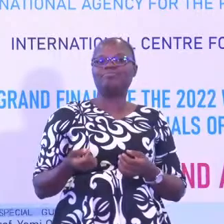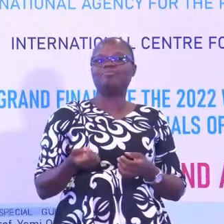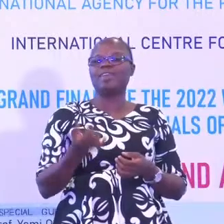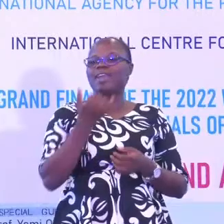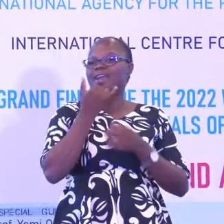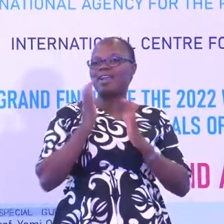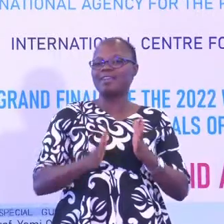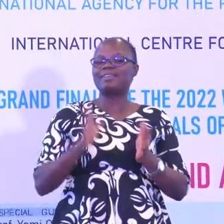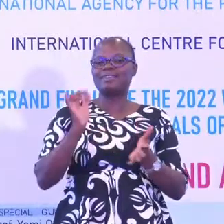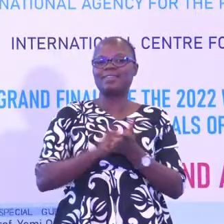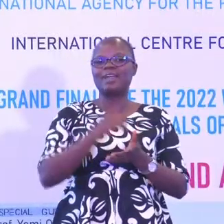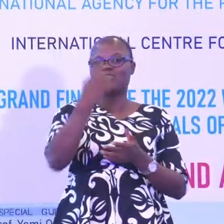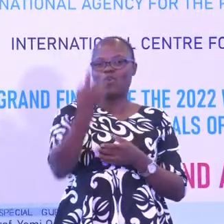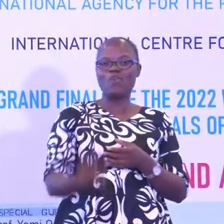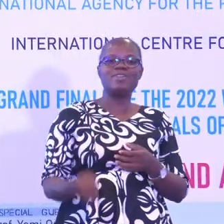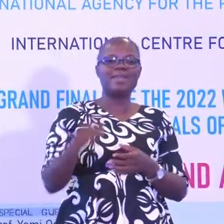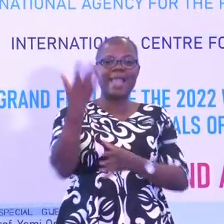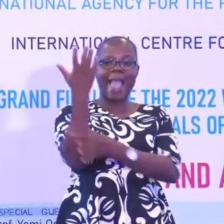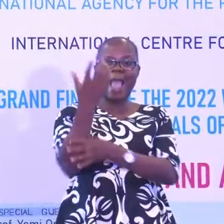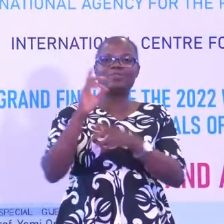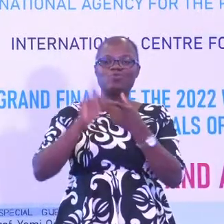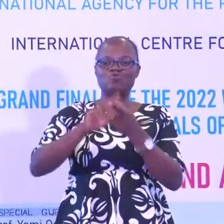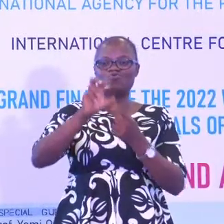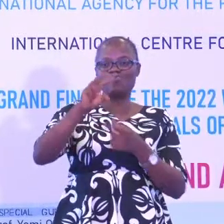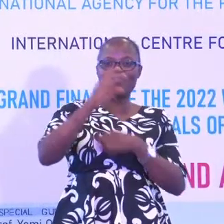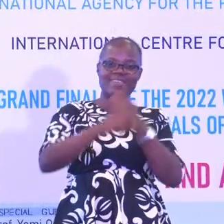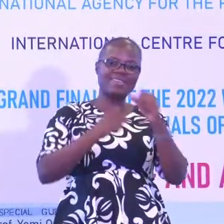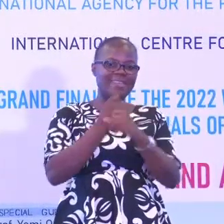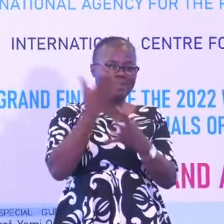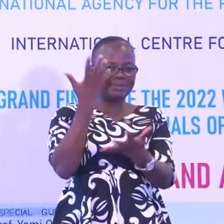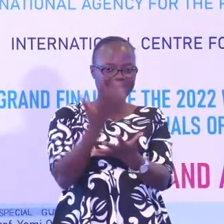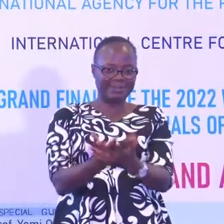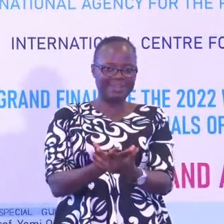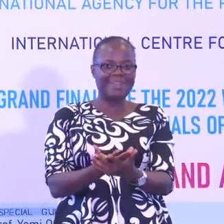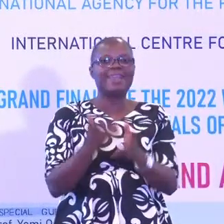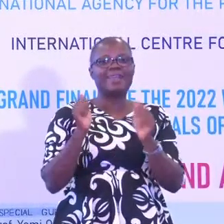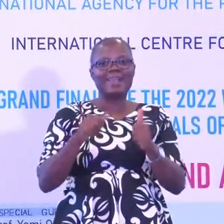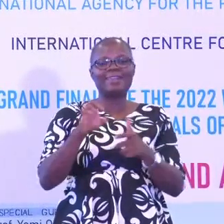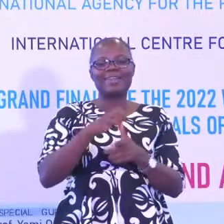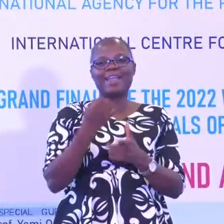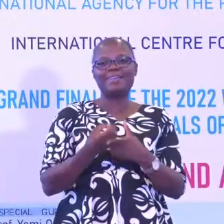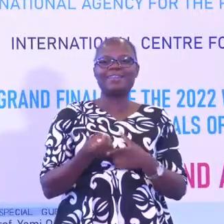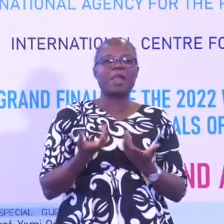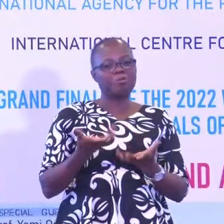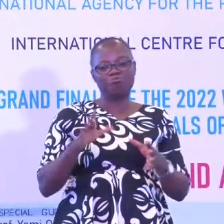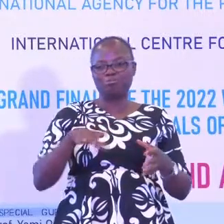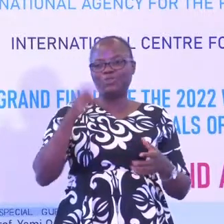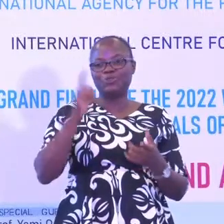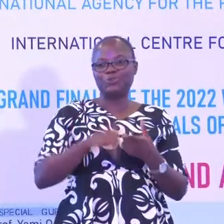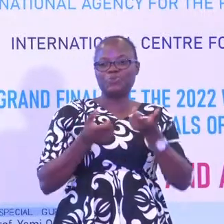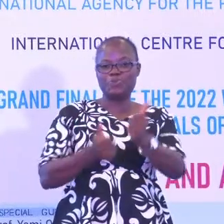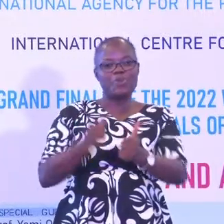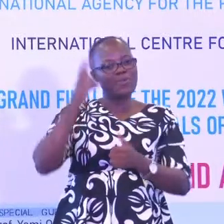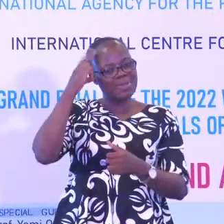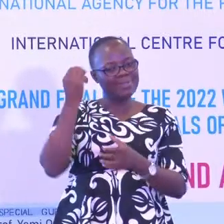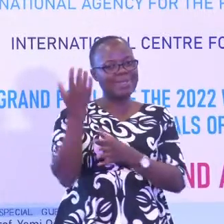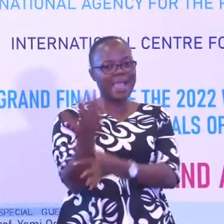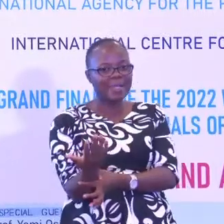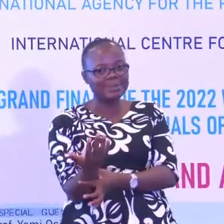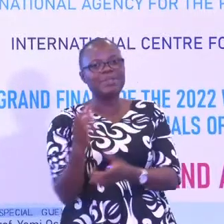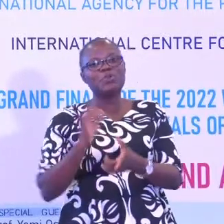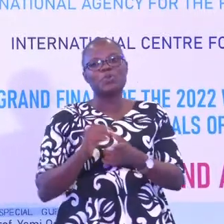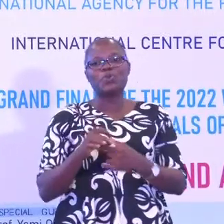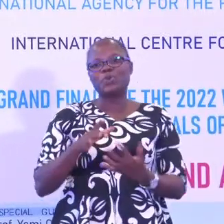his limbs, to 12 years imprisonment. He can either choose to accompany his limbs, or he